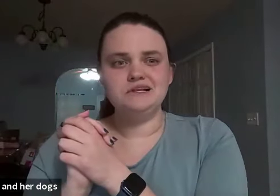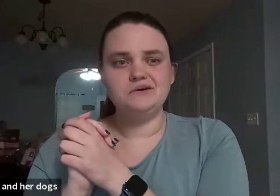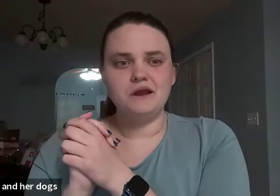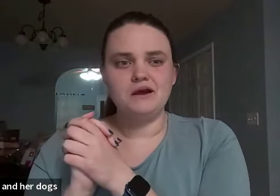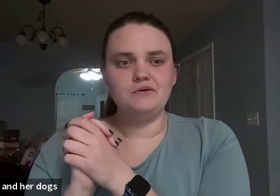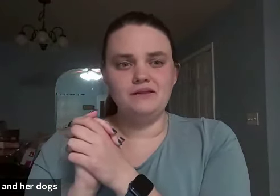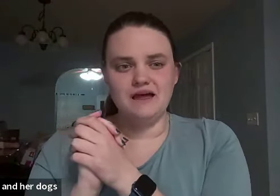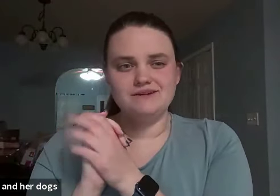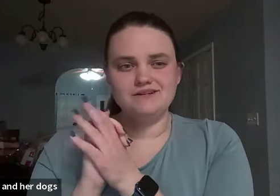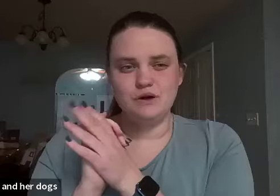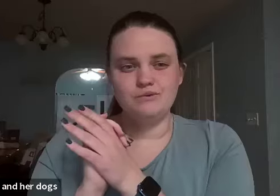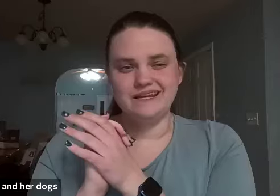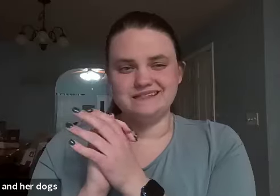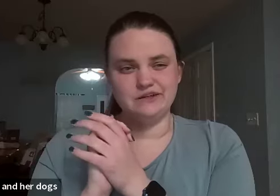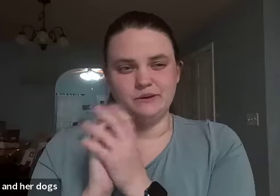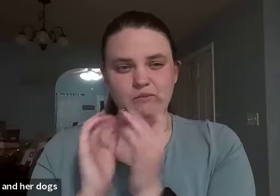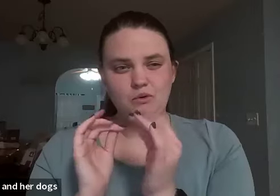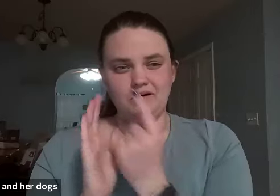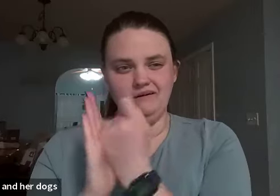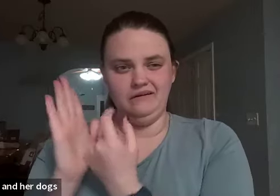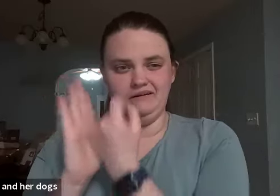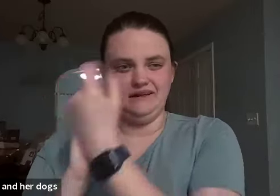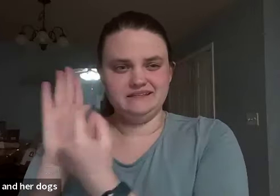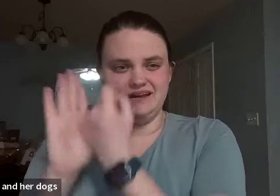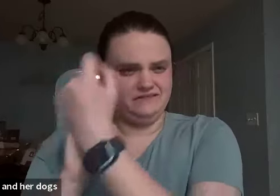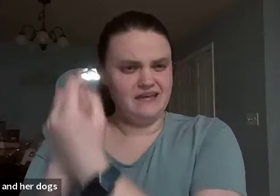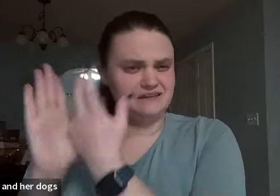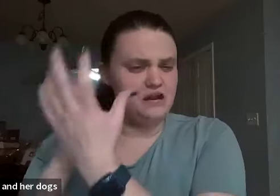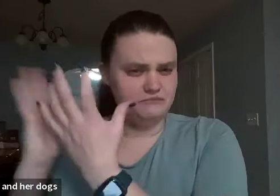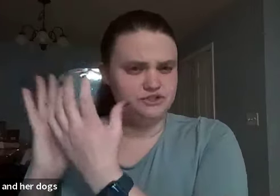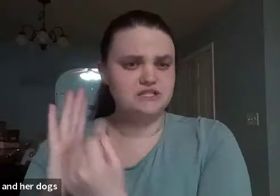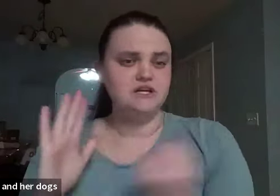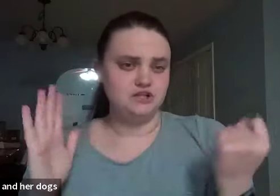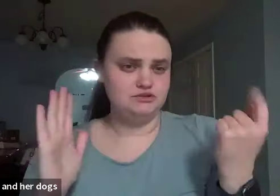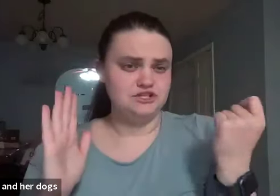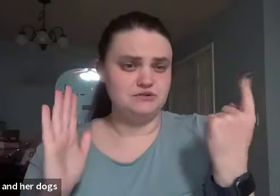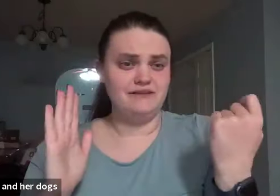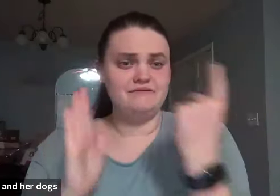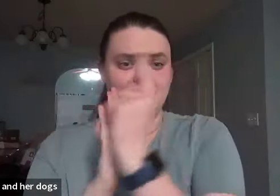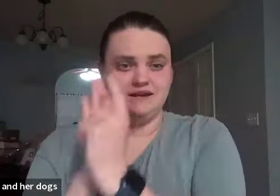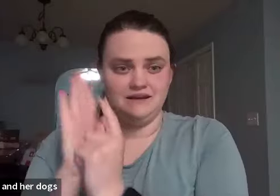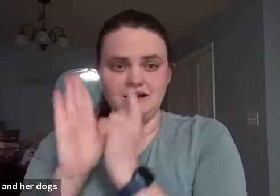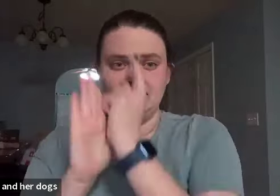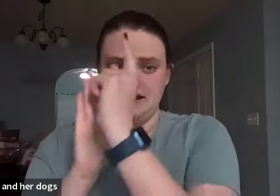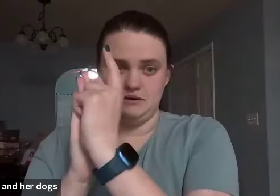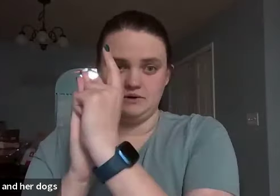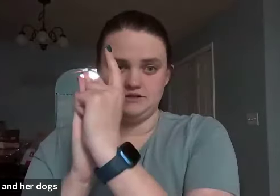Typically around 11, 12, when it gets a little bit more, like it's kind of, that's a lot of motion, you would just do 11